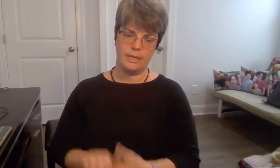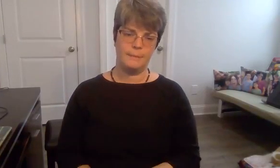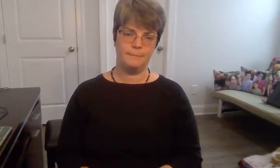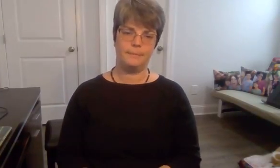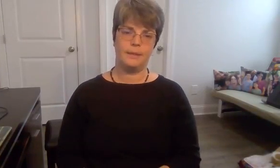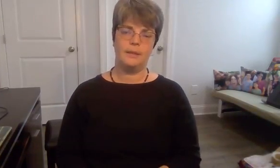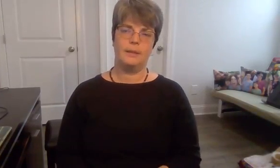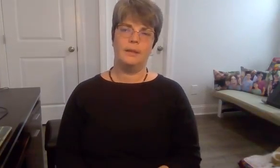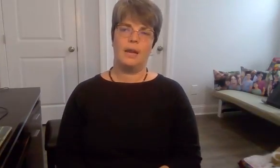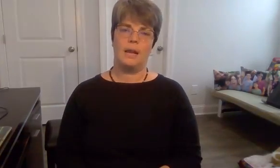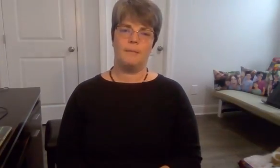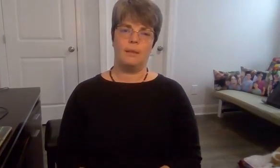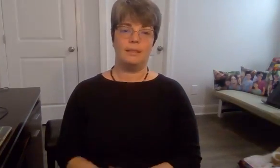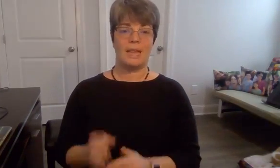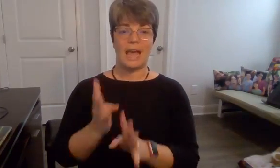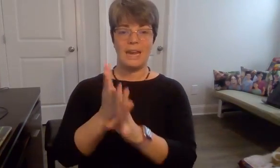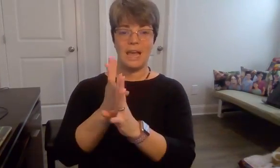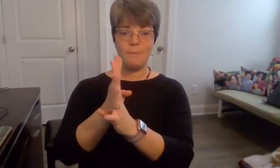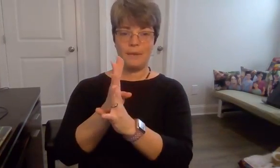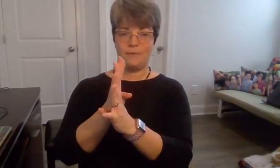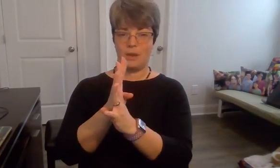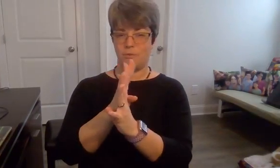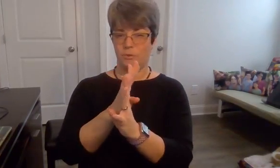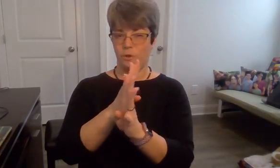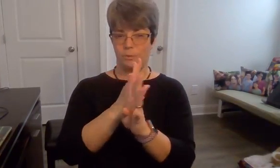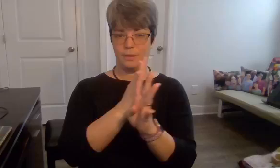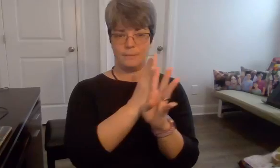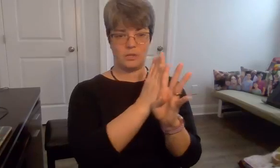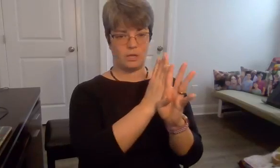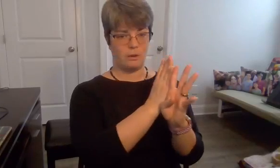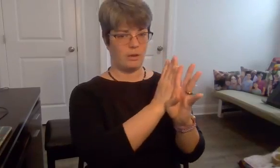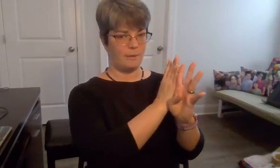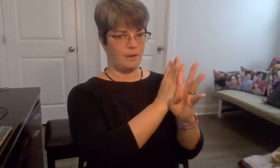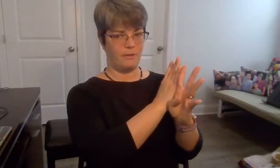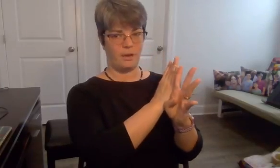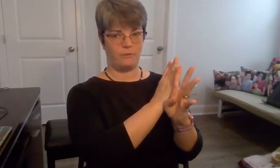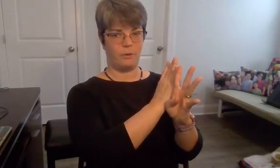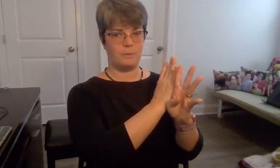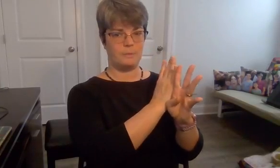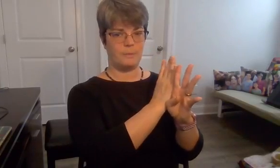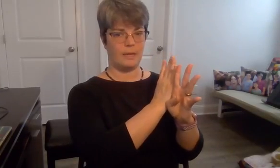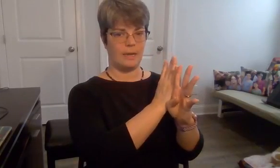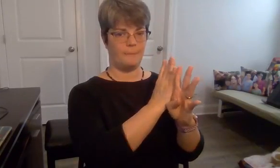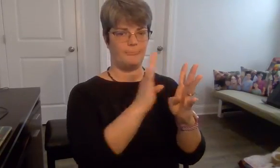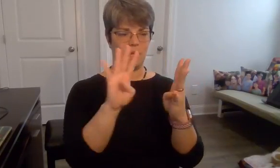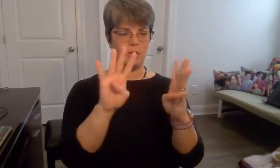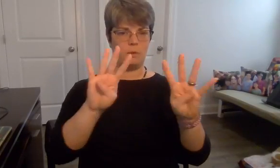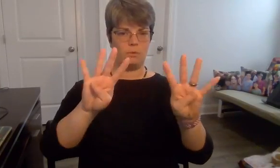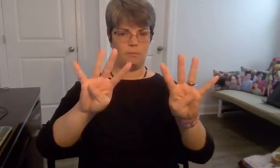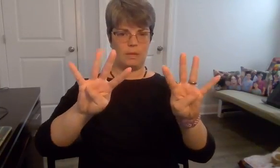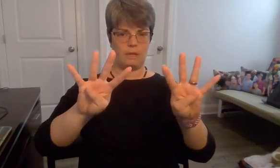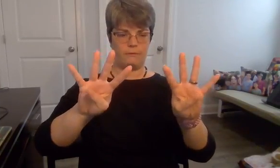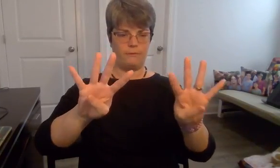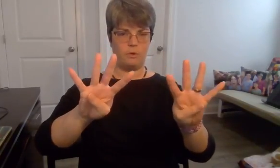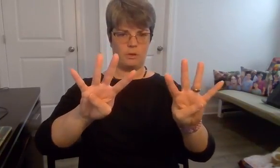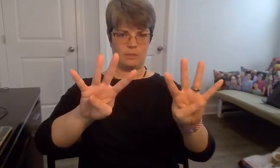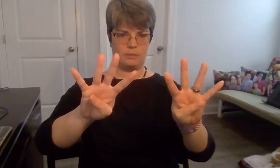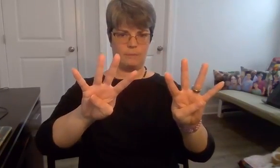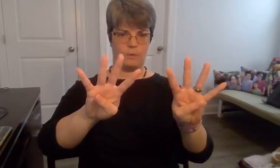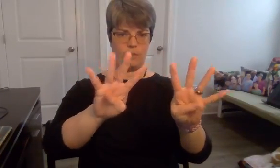up. Line up, if you have a group, I'm not sure how many of you have groups, but so make fours with both